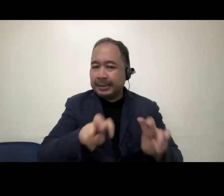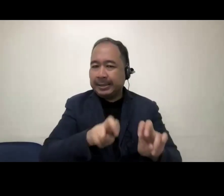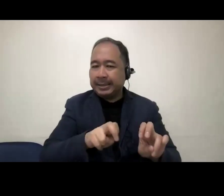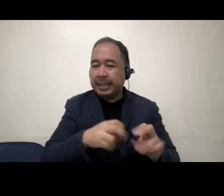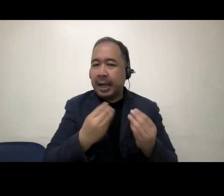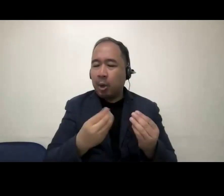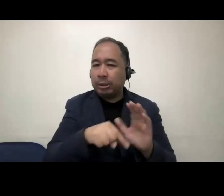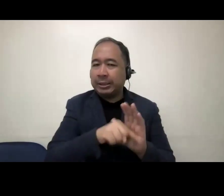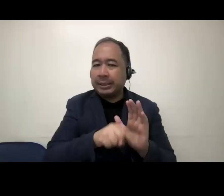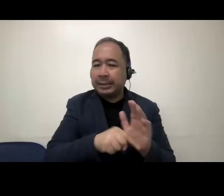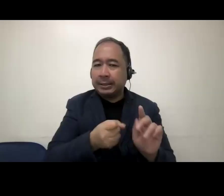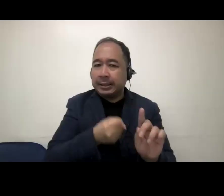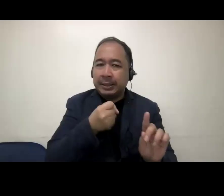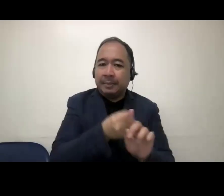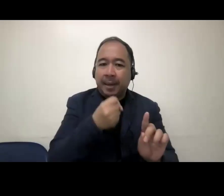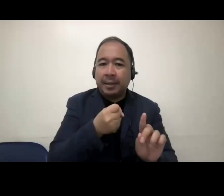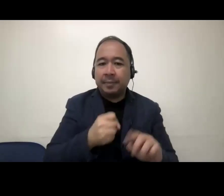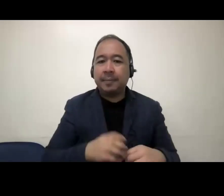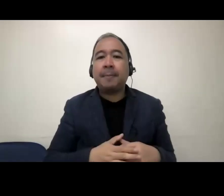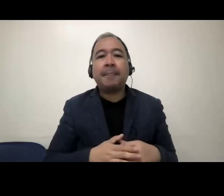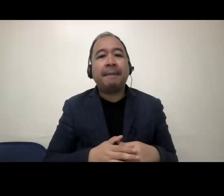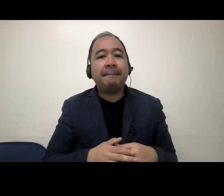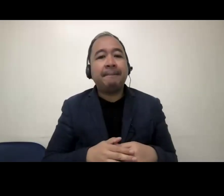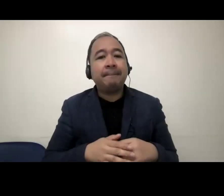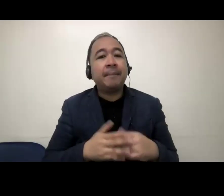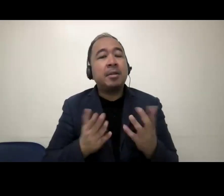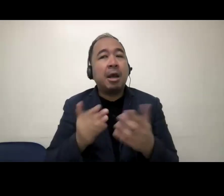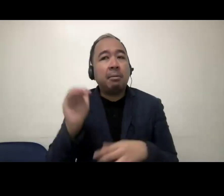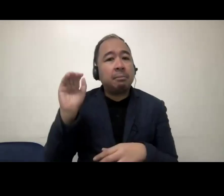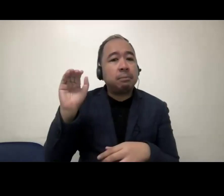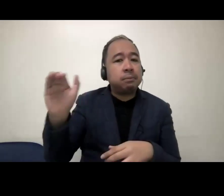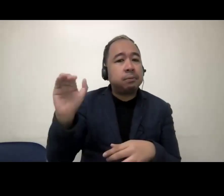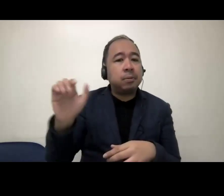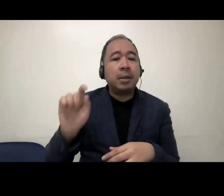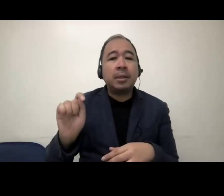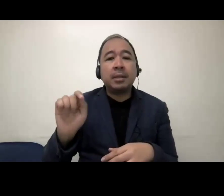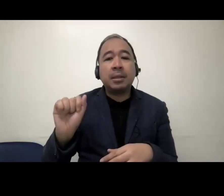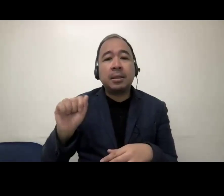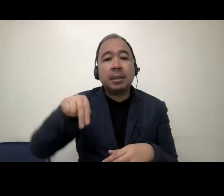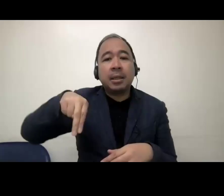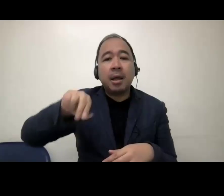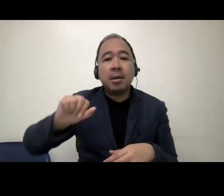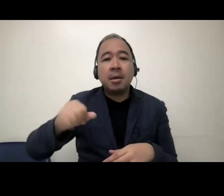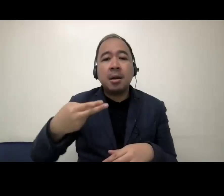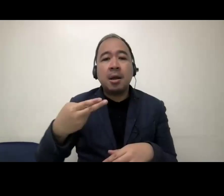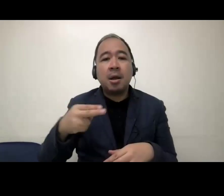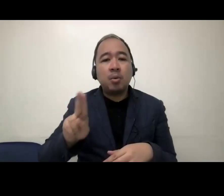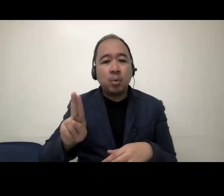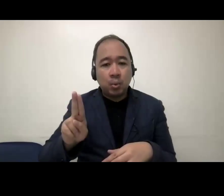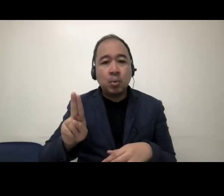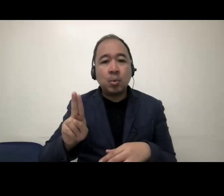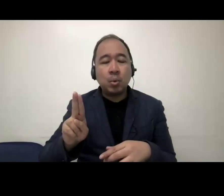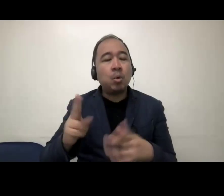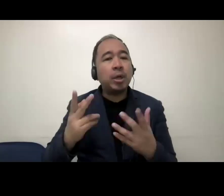to Tanahu, the indigenous community affected by the Tanahu hydropower project have lost their